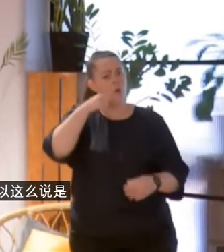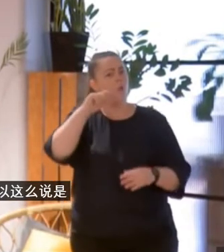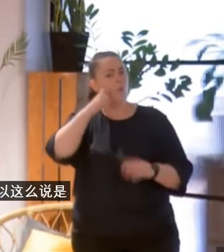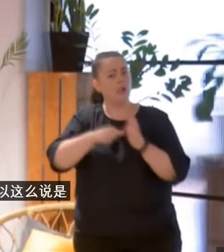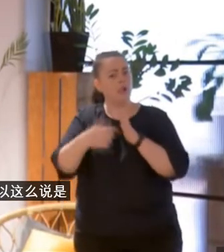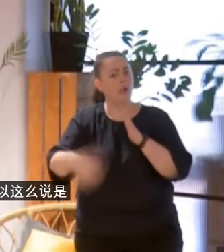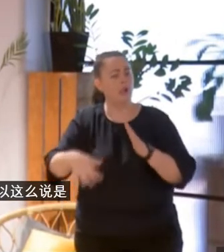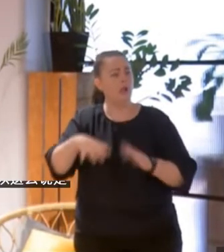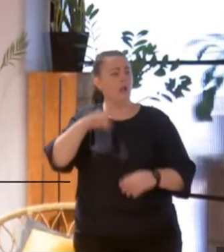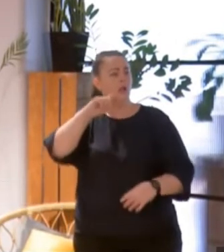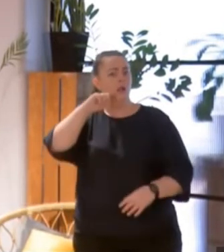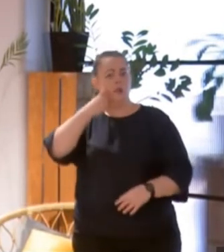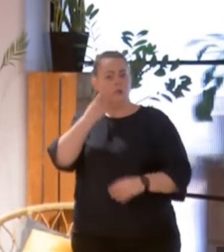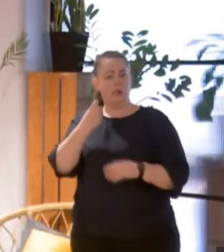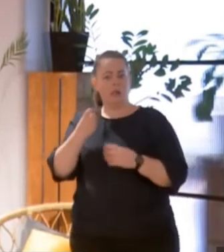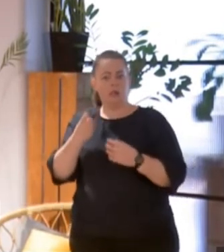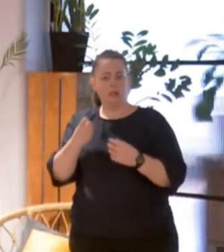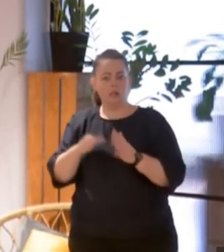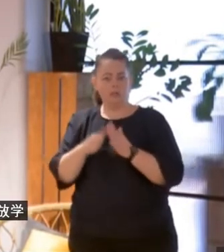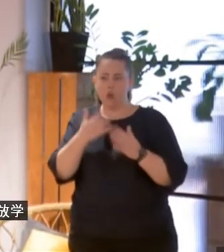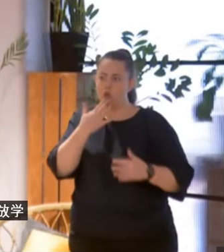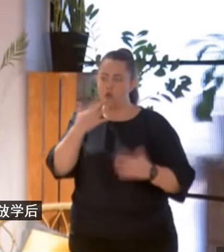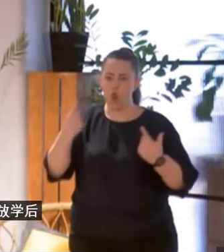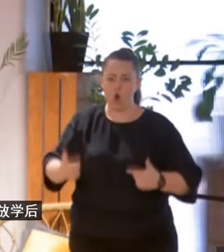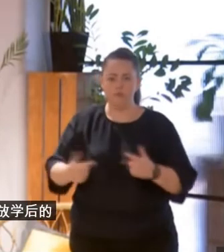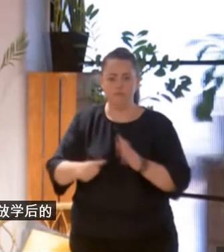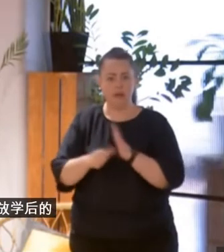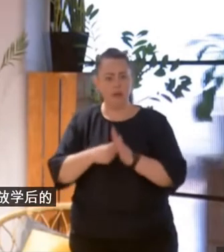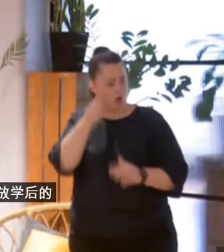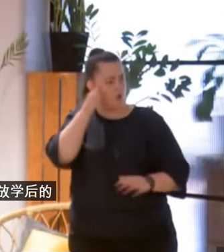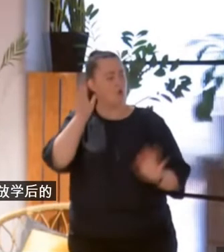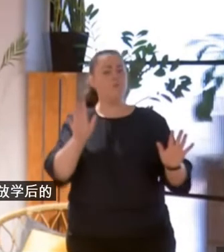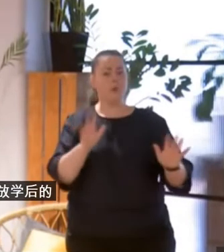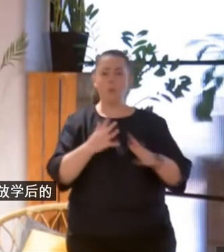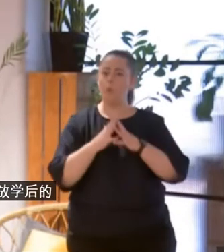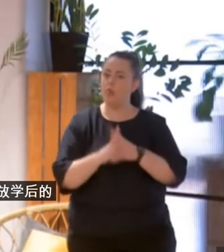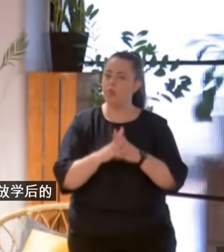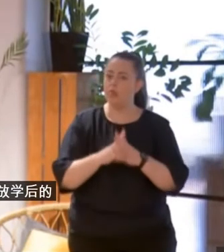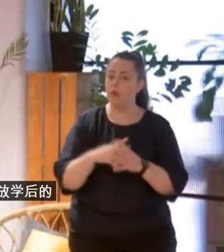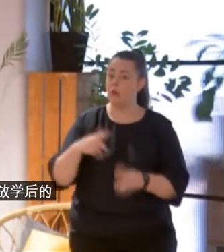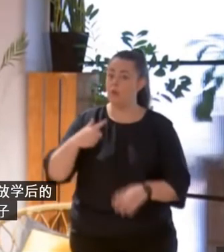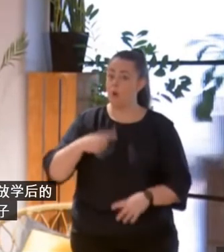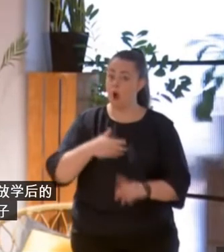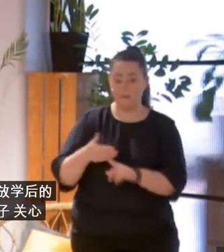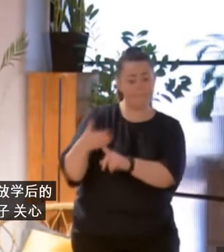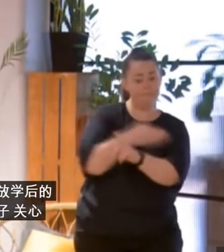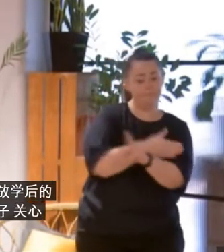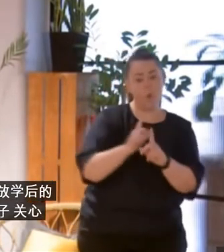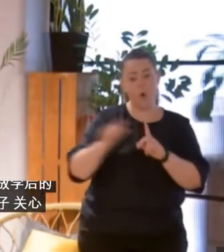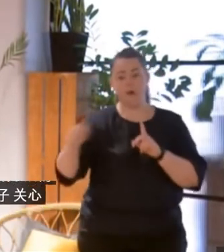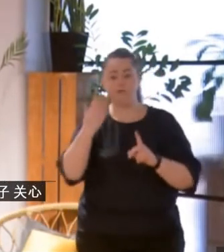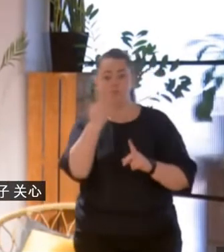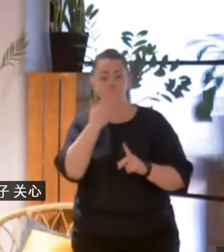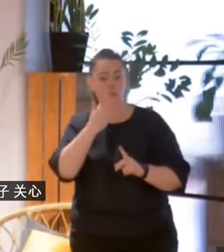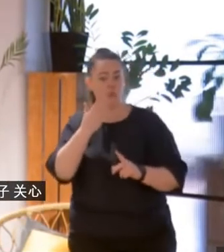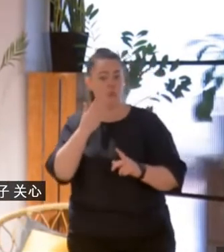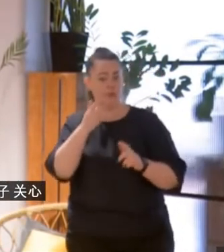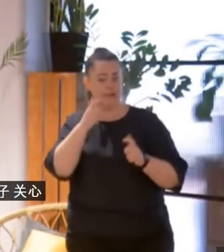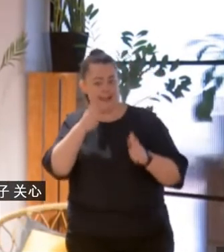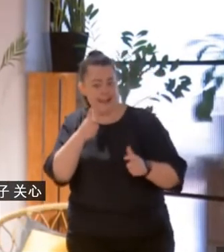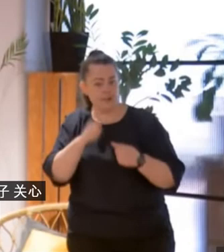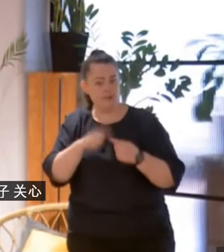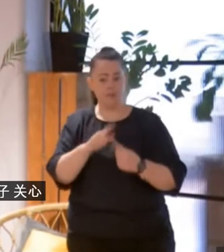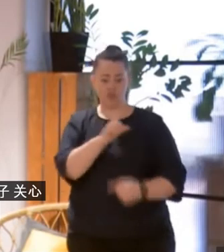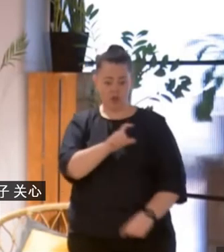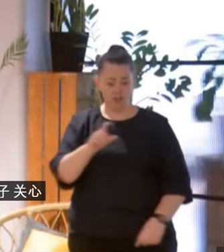from long day care to before and after school care to early child education to childcare, it's an absolute